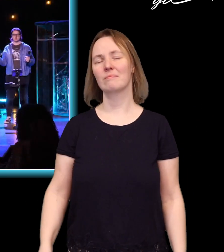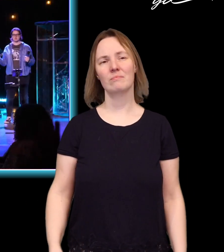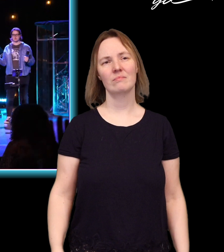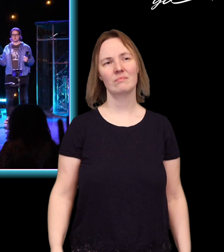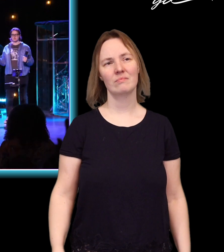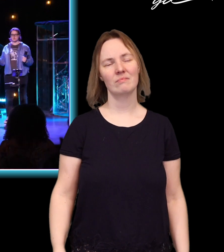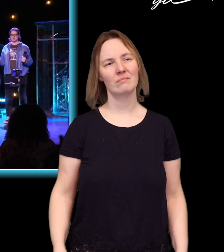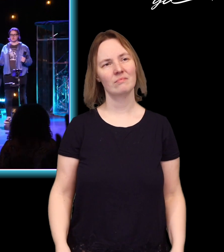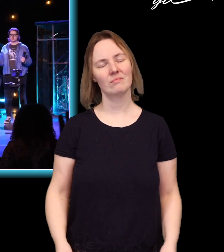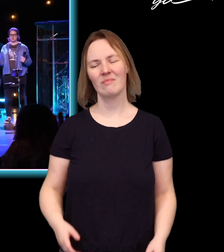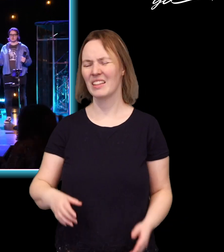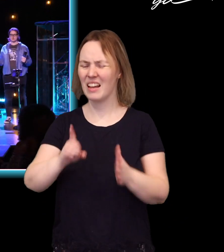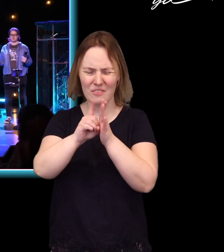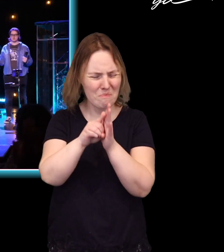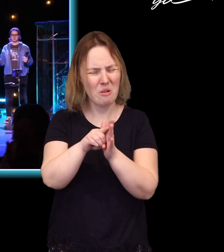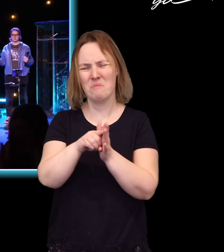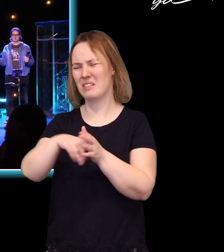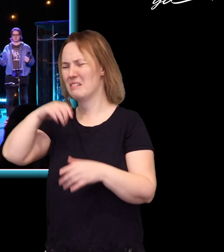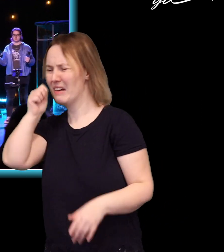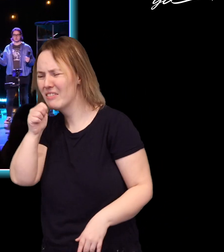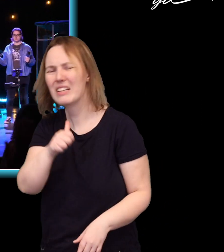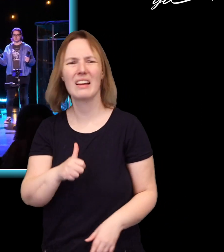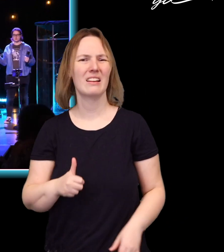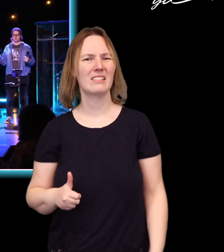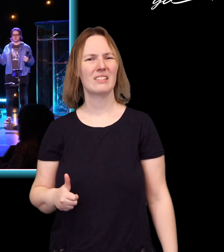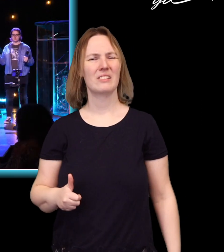Every hour, God, every moment of every day.